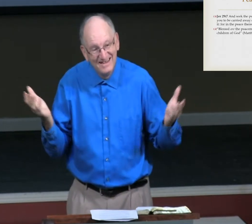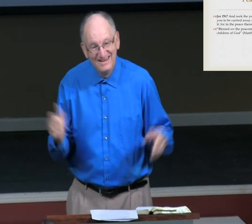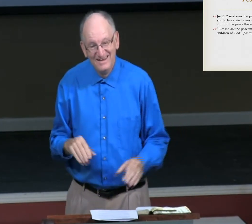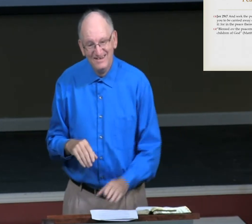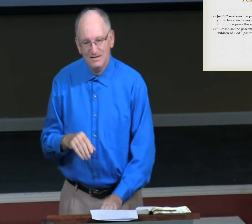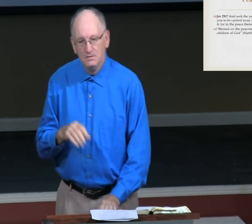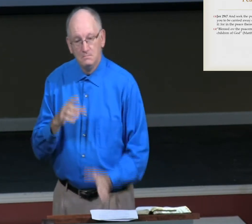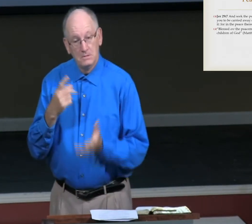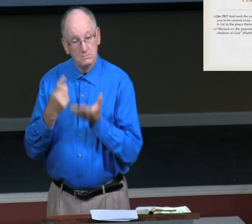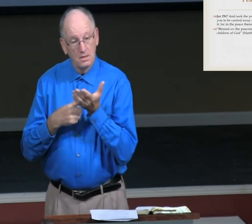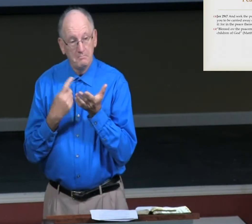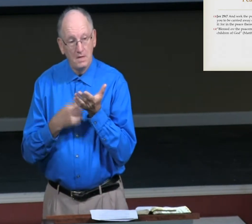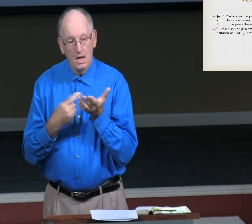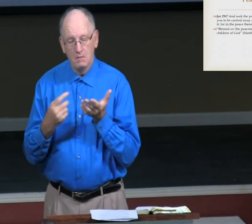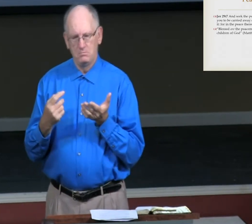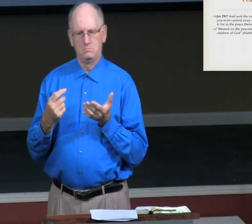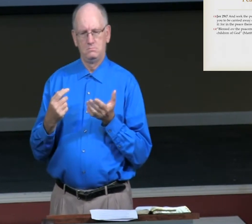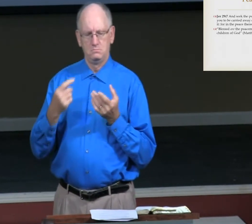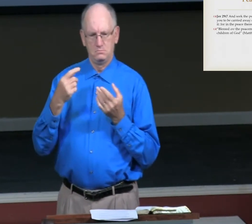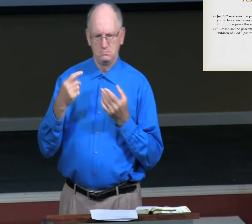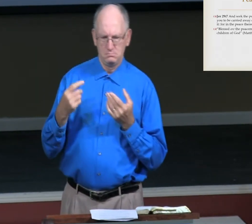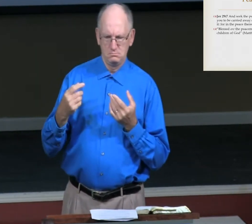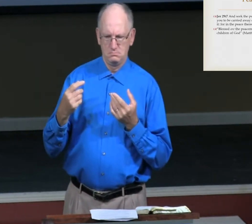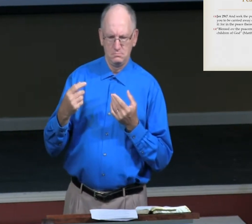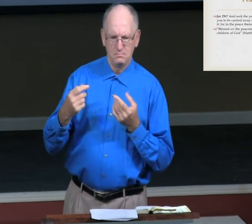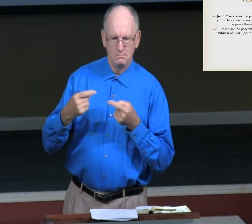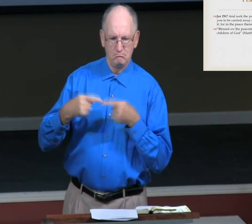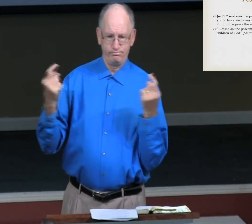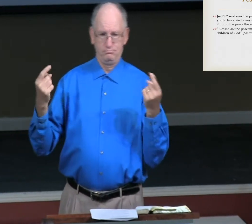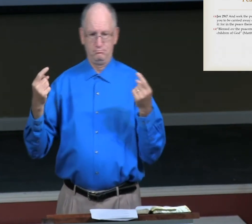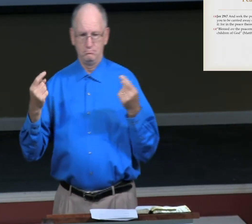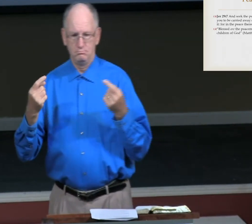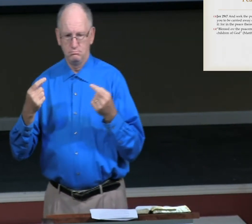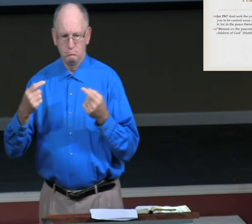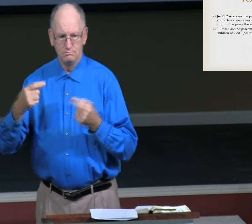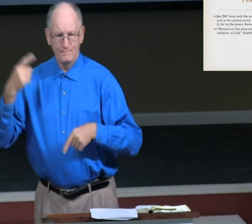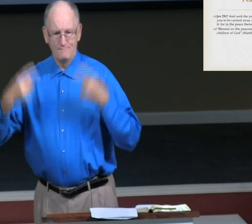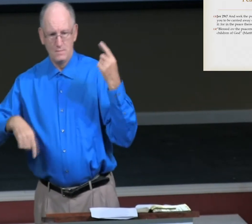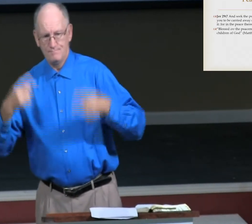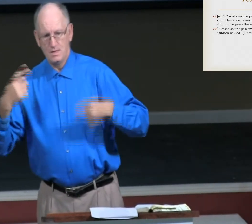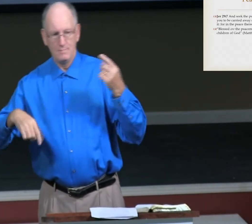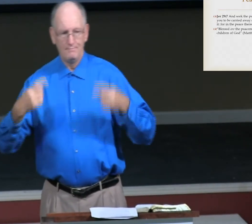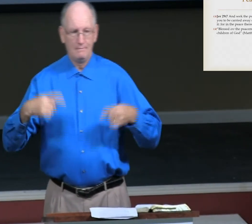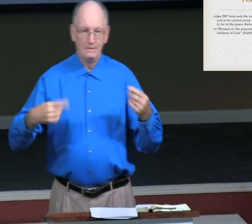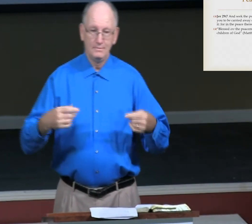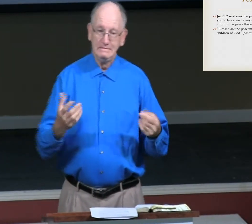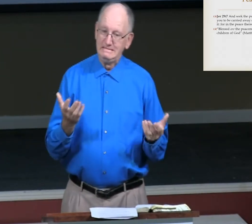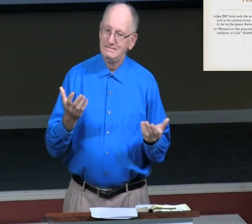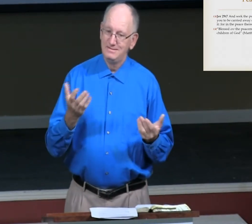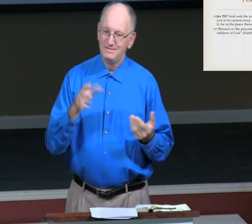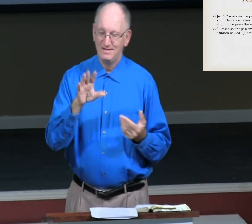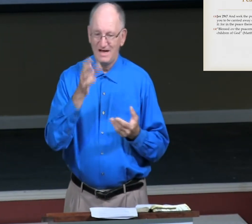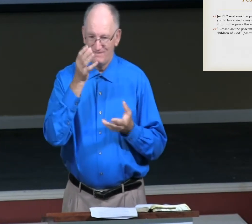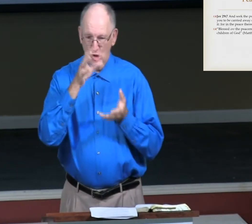get used to it. But sometimes there's problems and it causes